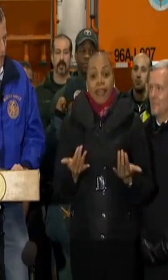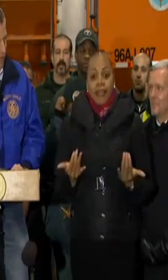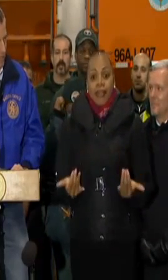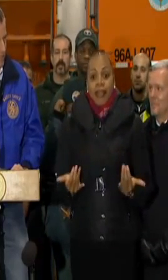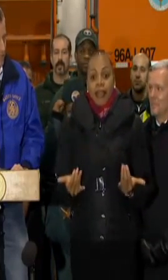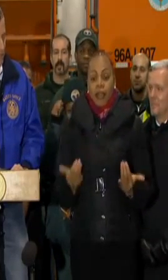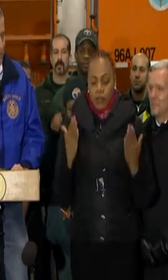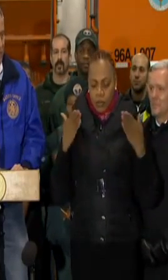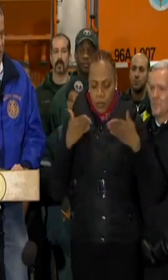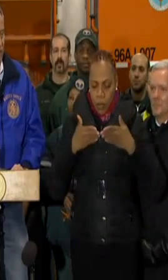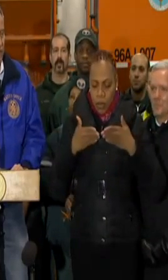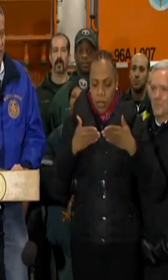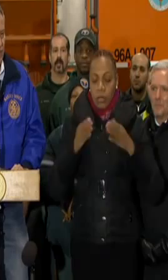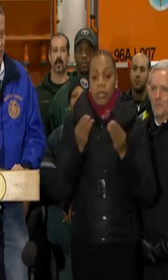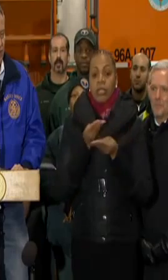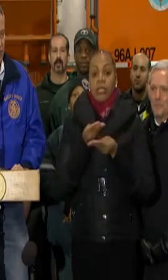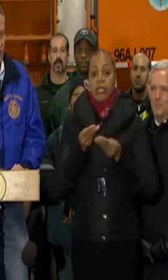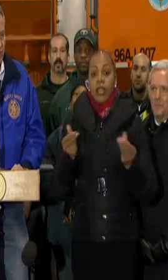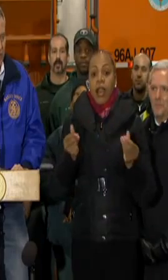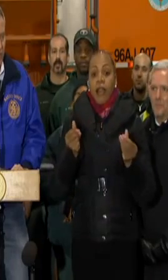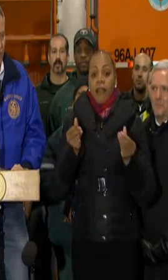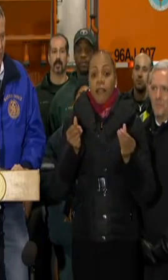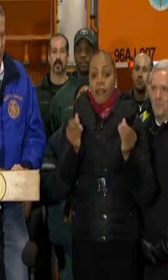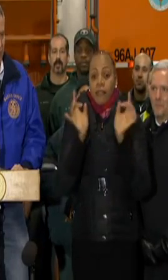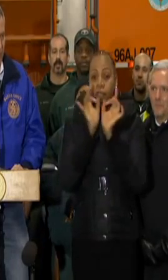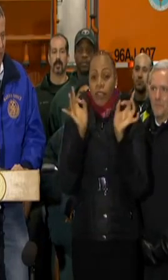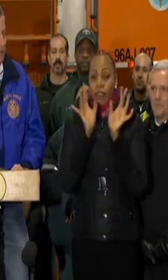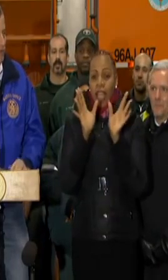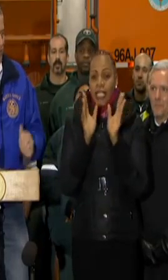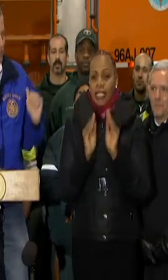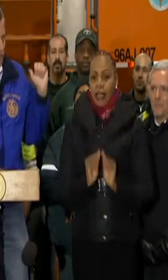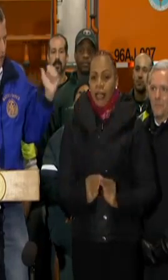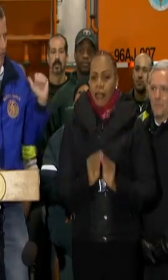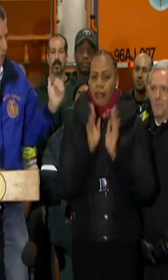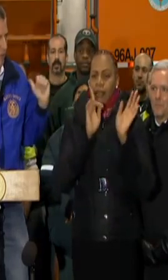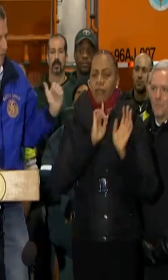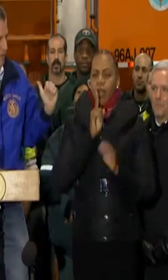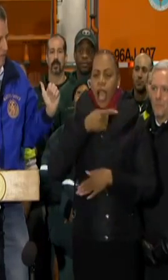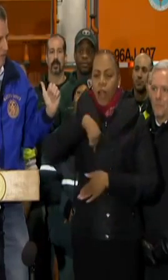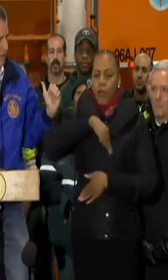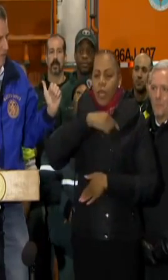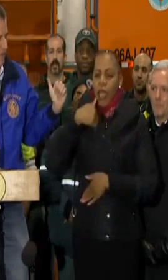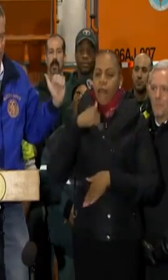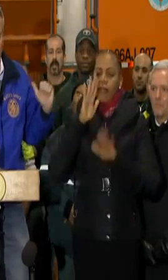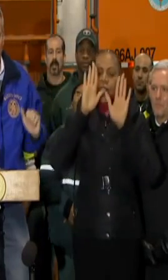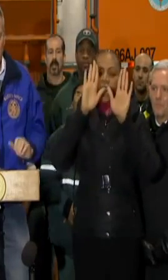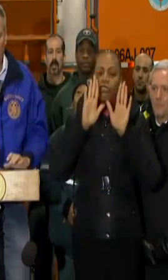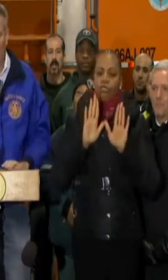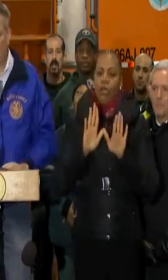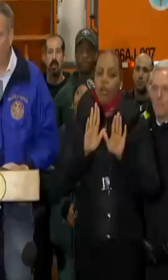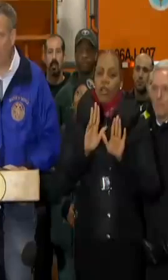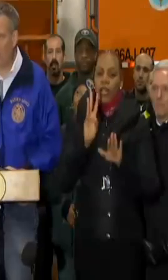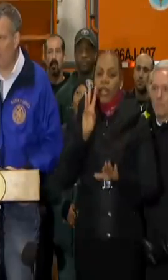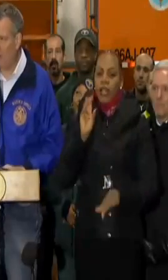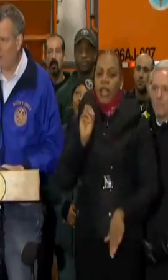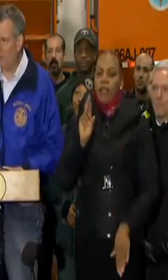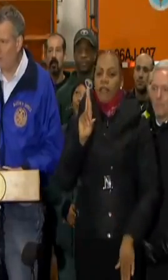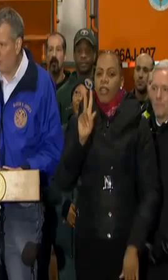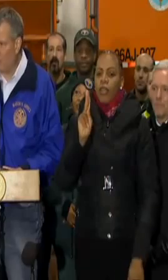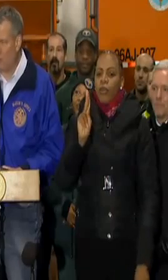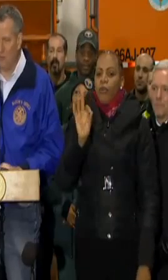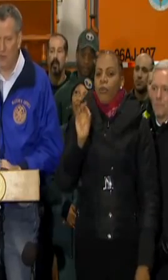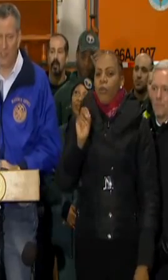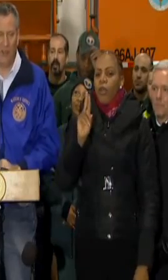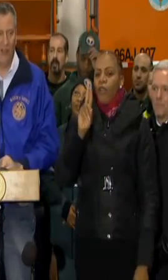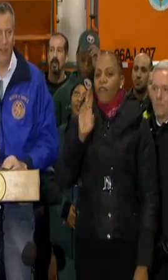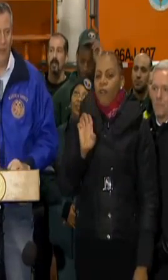this crisis. The clear reality here is we have an extraordinary workforce. That, again, I think Commissioner Doherty said some